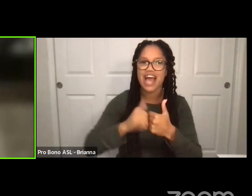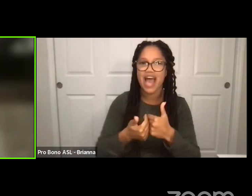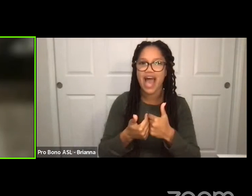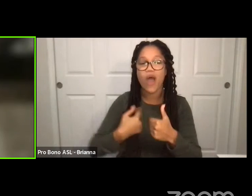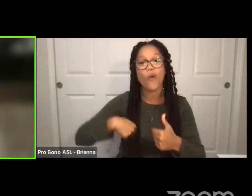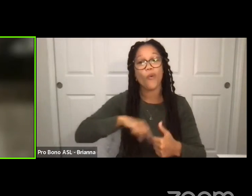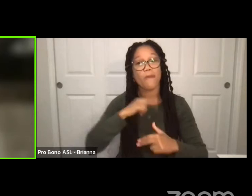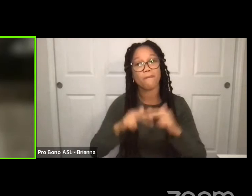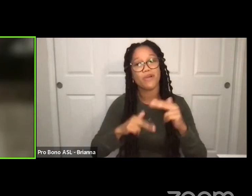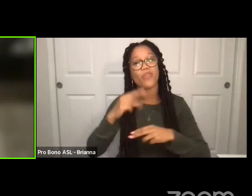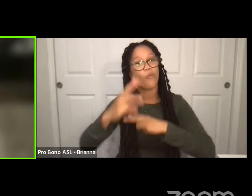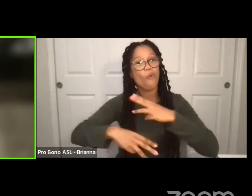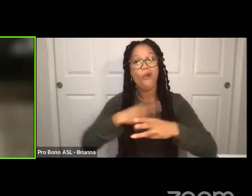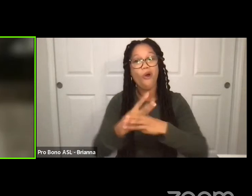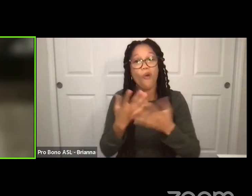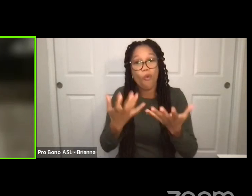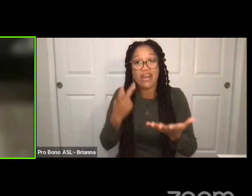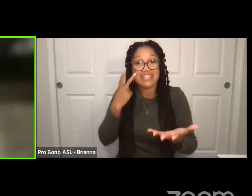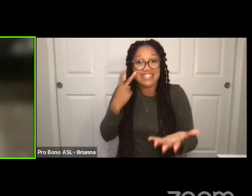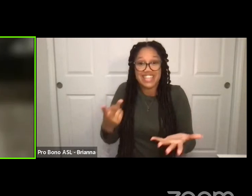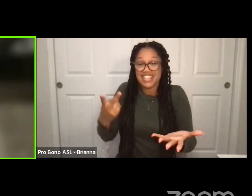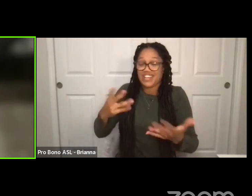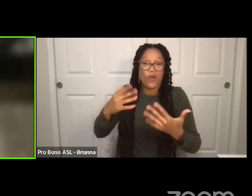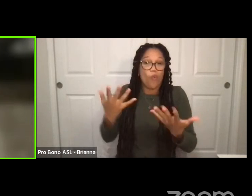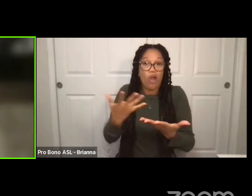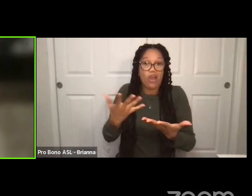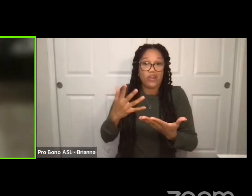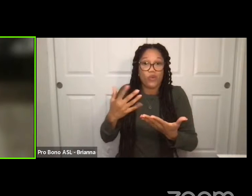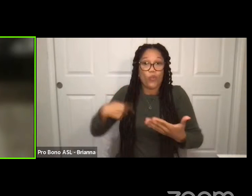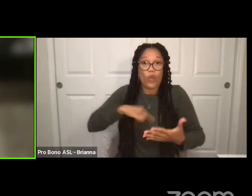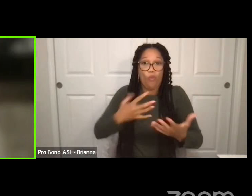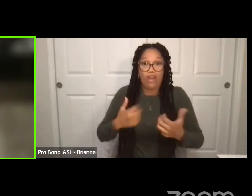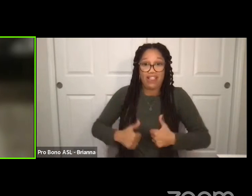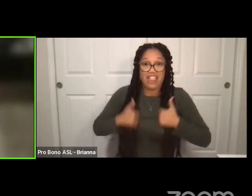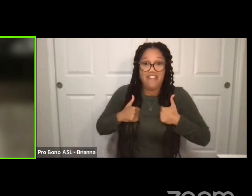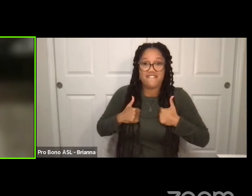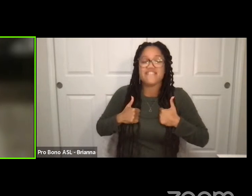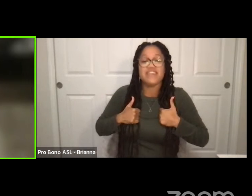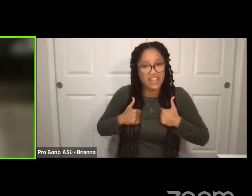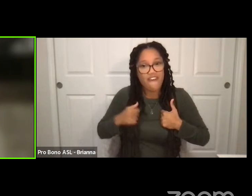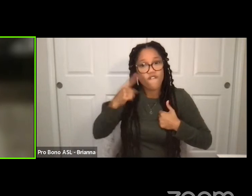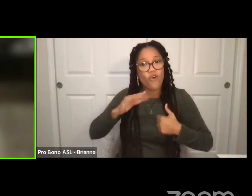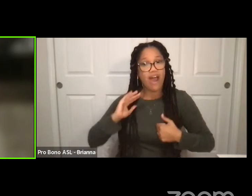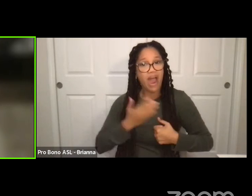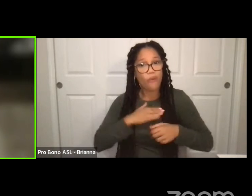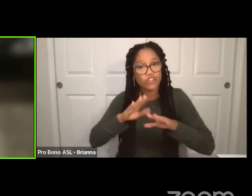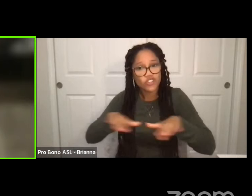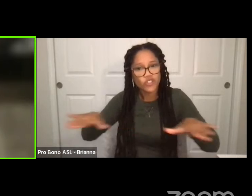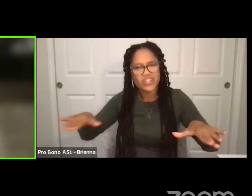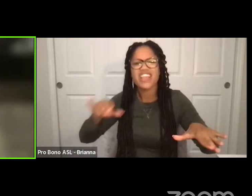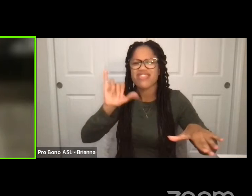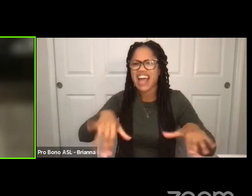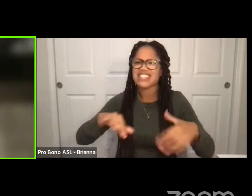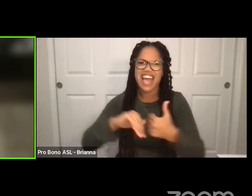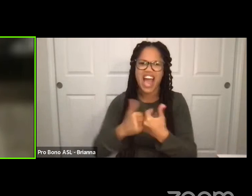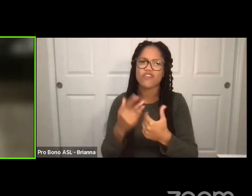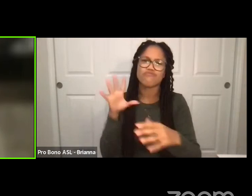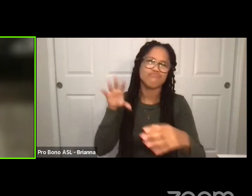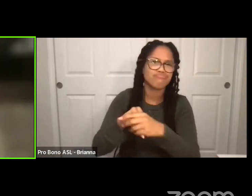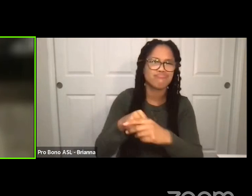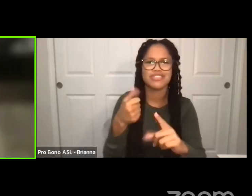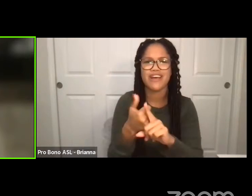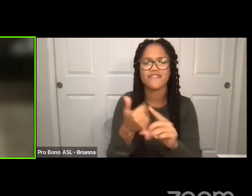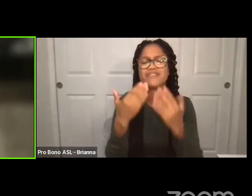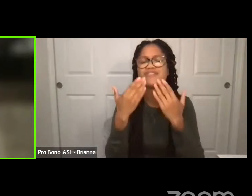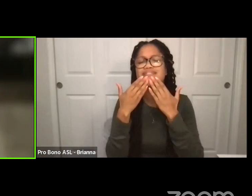we build the world that we want to live in. That's how we build the world fit for our children and future generations. So again, thank you, Pro